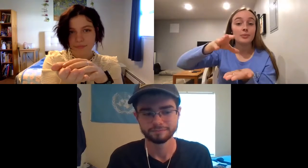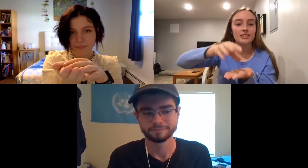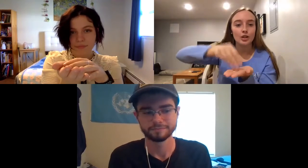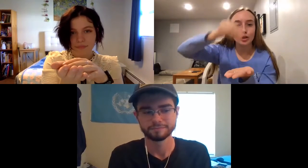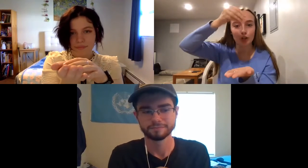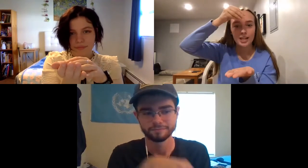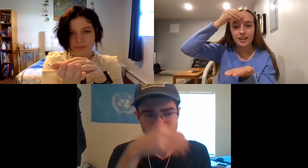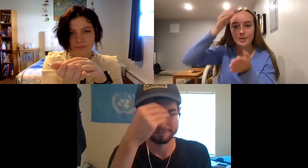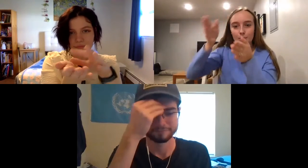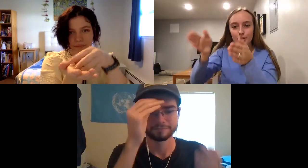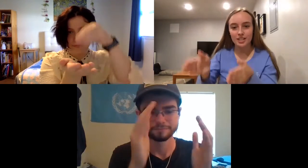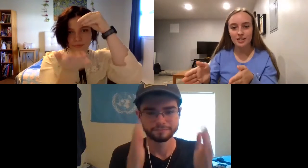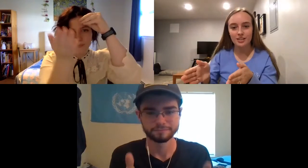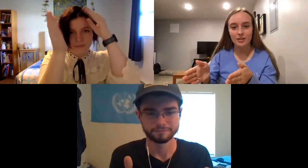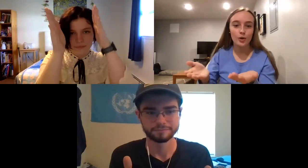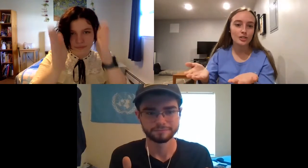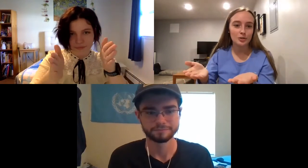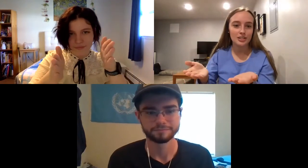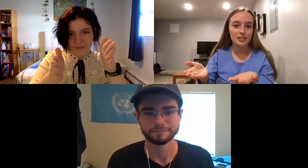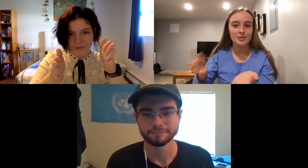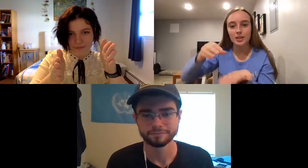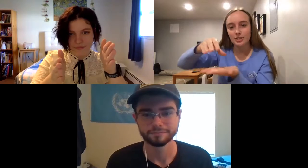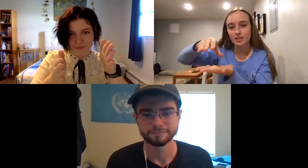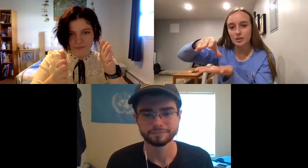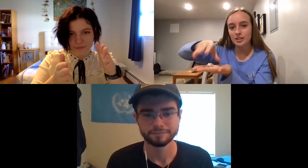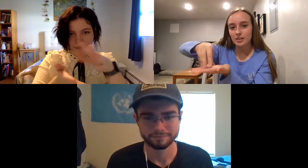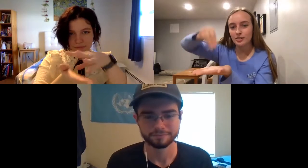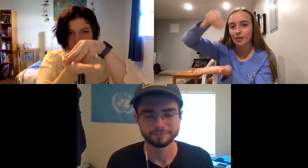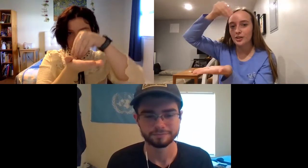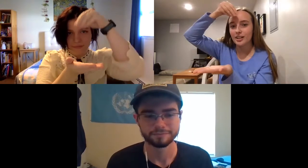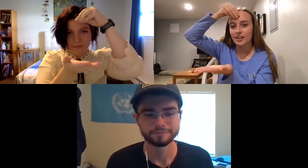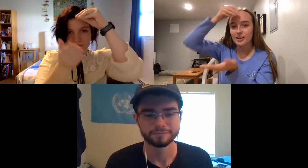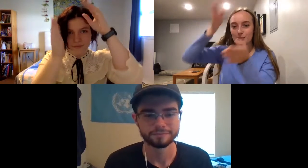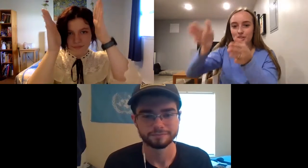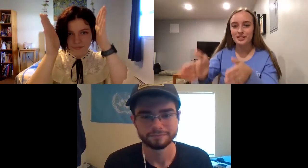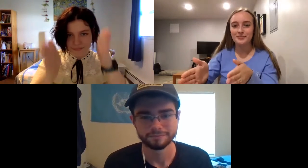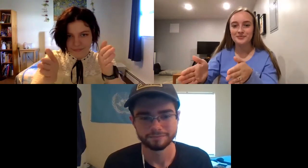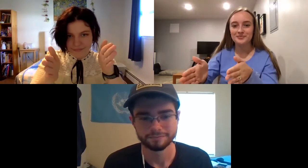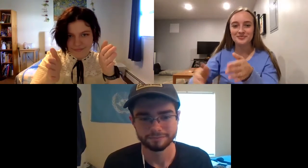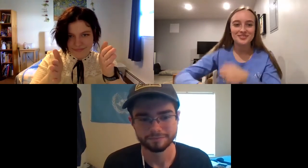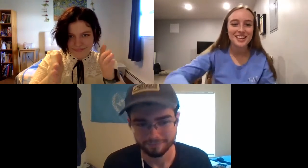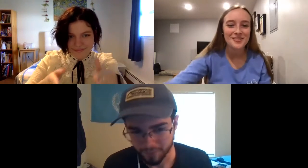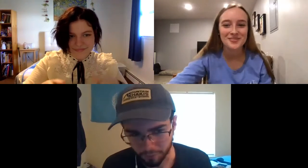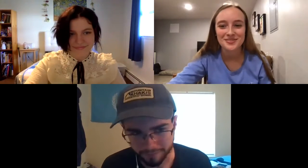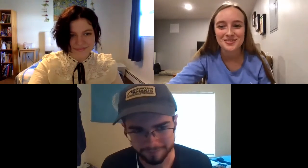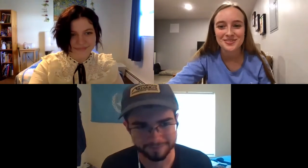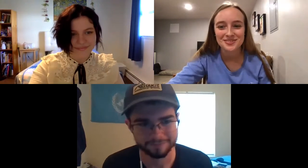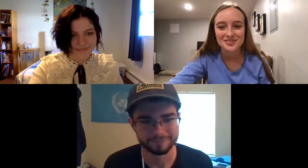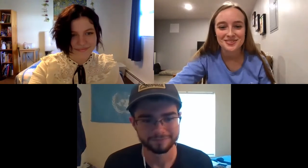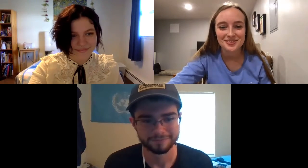that basically means a learning person or a student. So yeah, student, learn, person. Yeah.